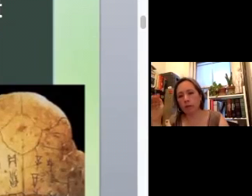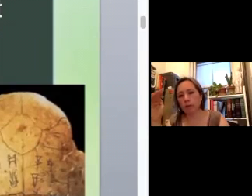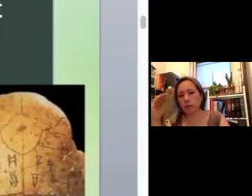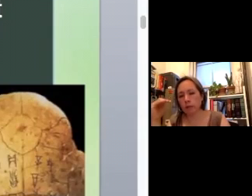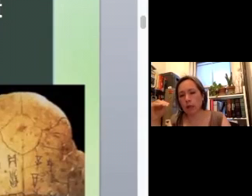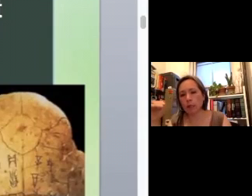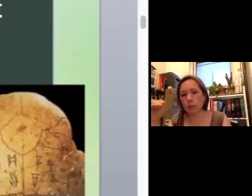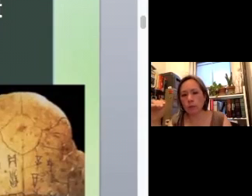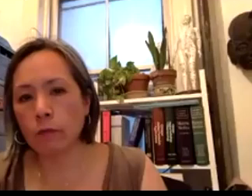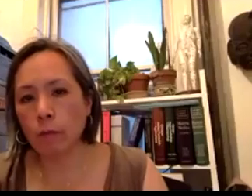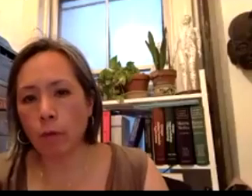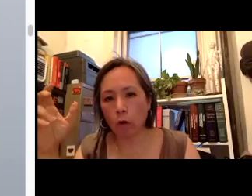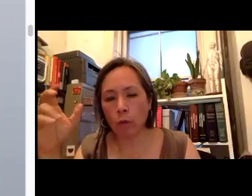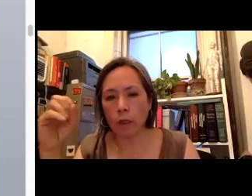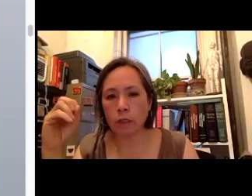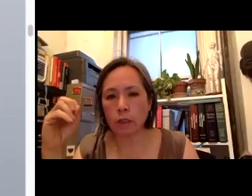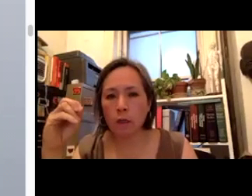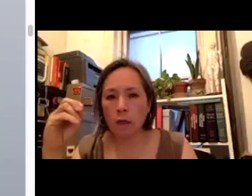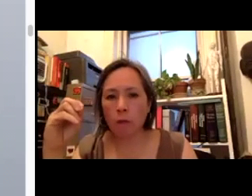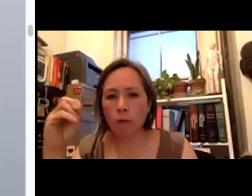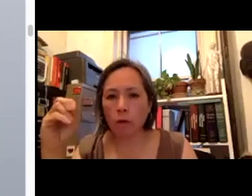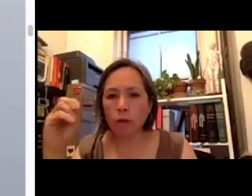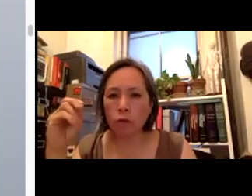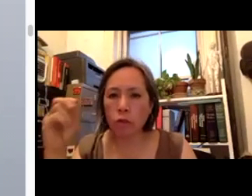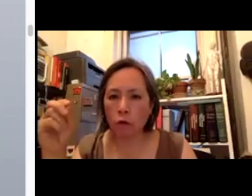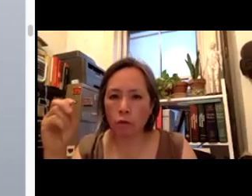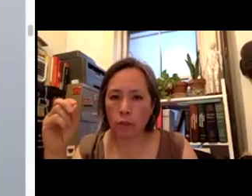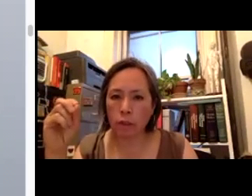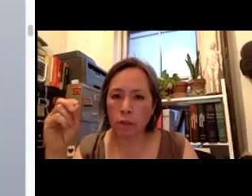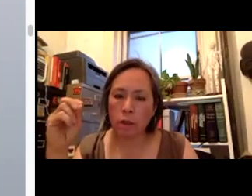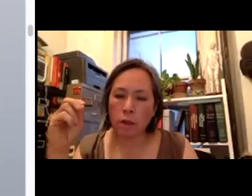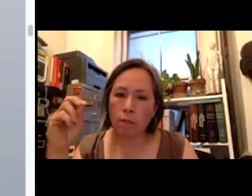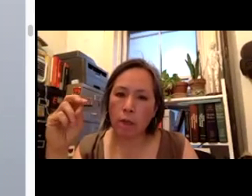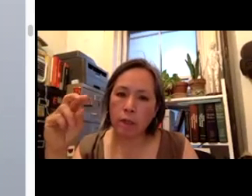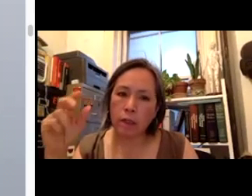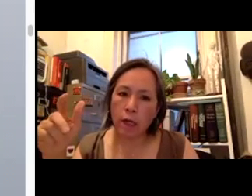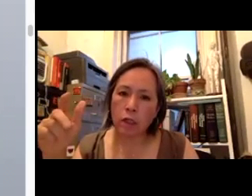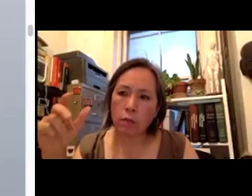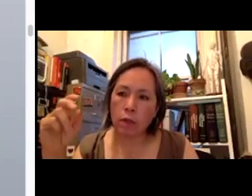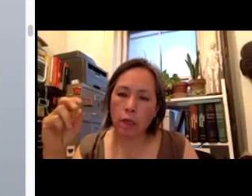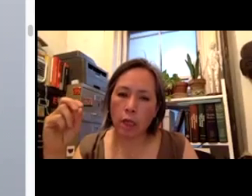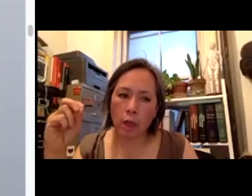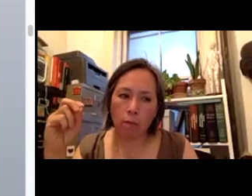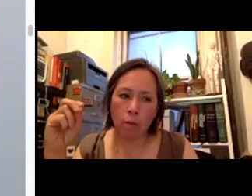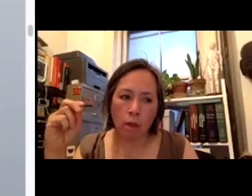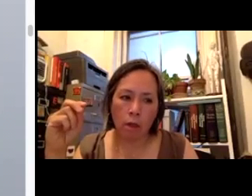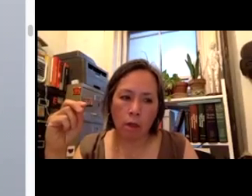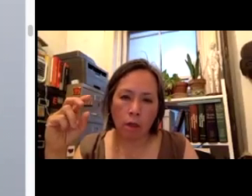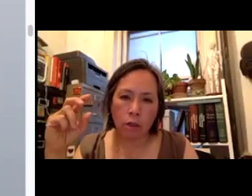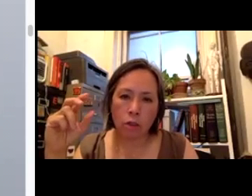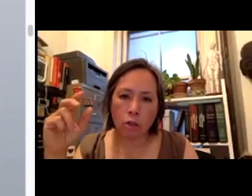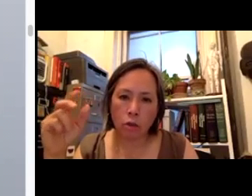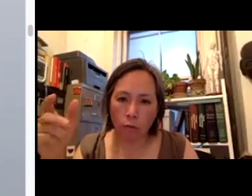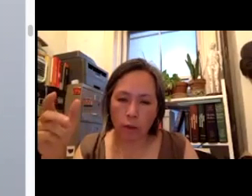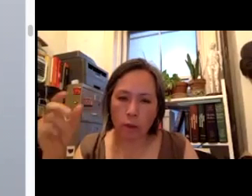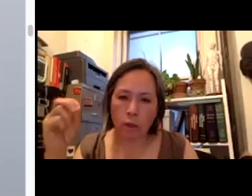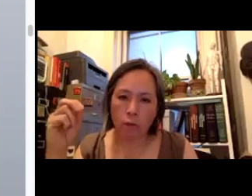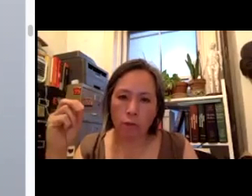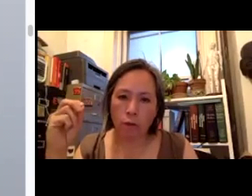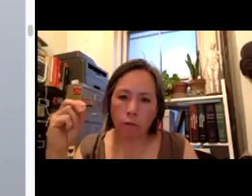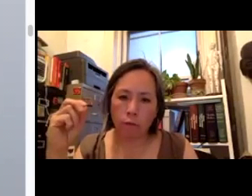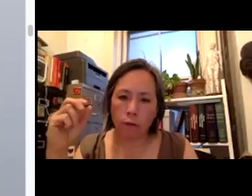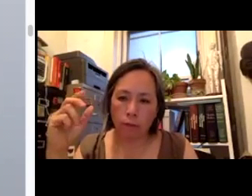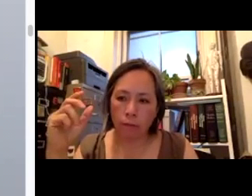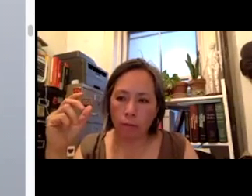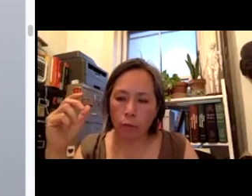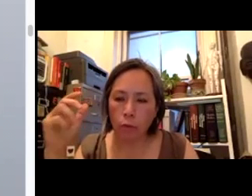and the concepts of impermanence, but also service, that medicine actually became a service